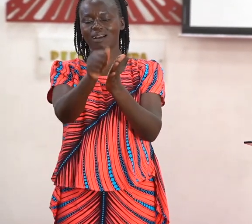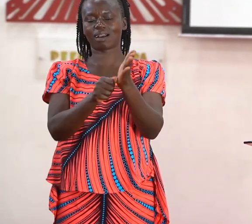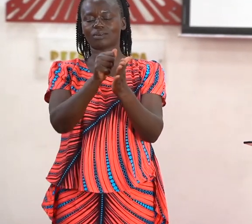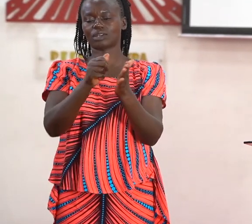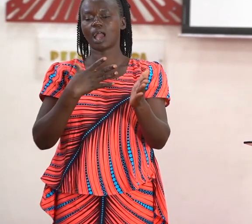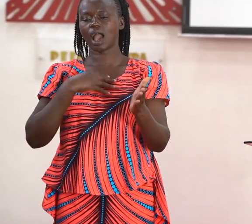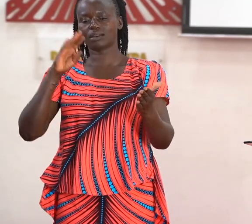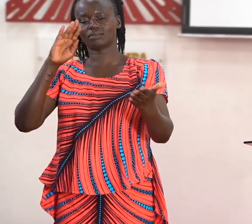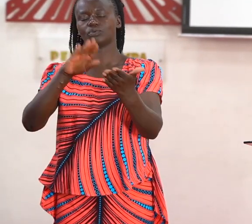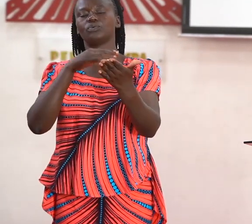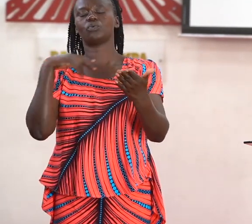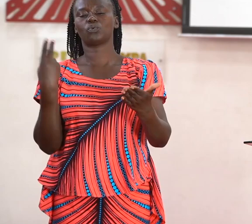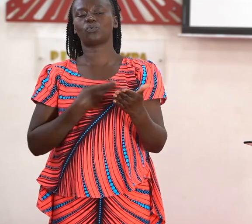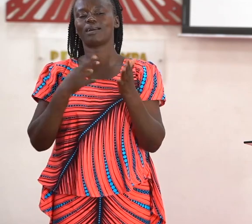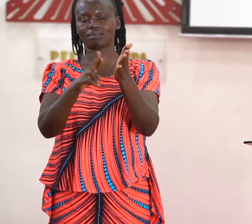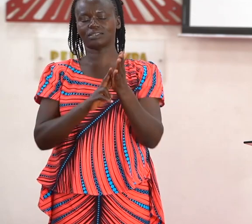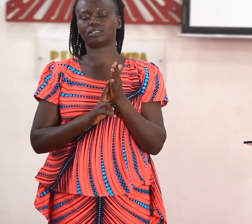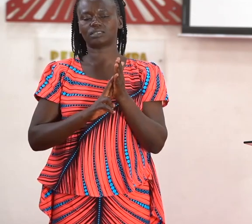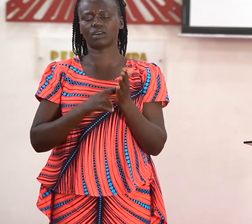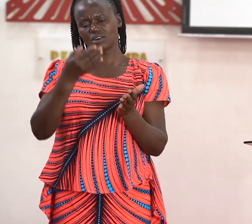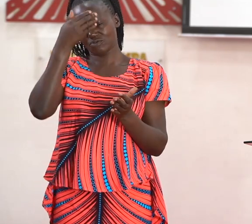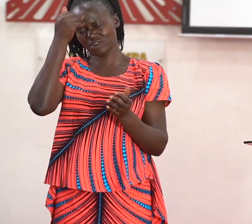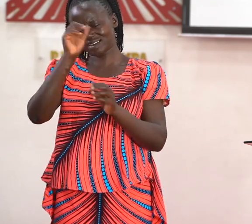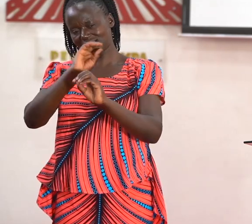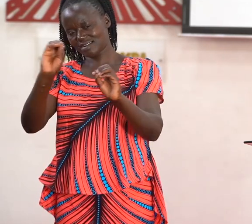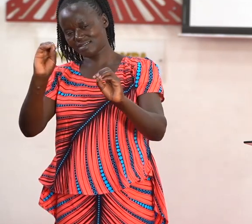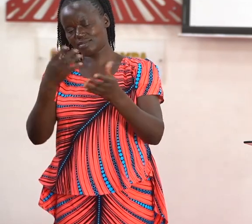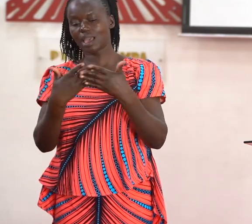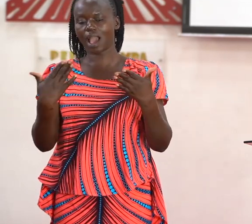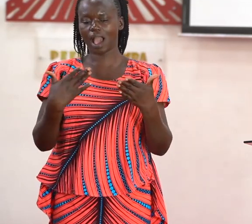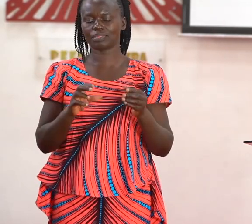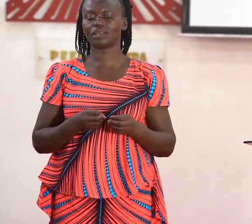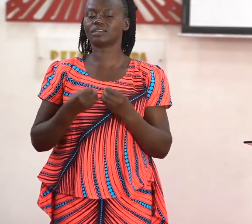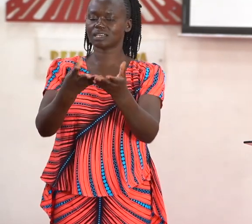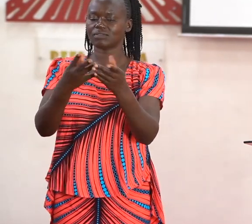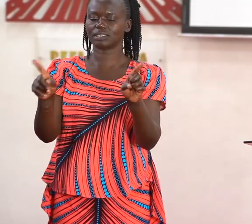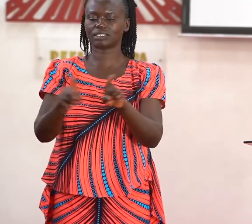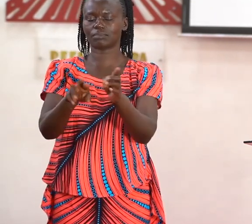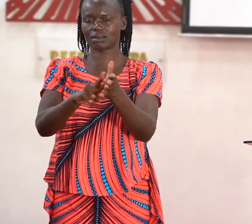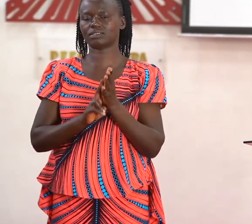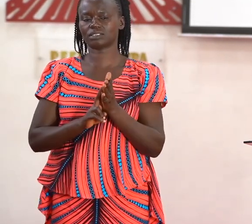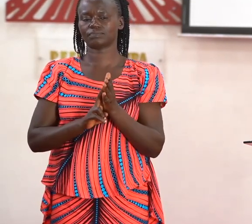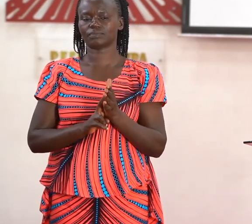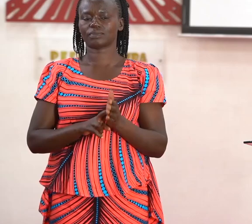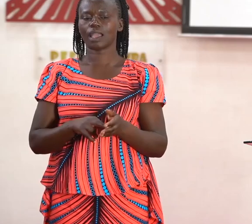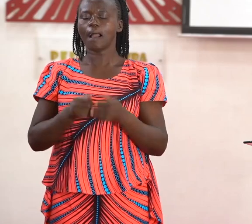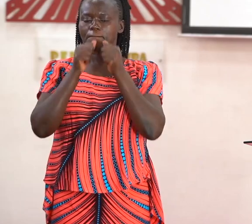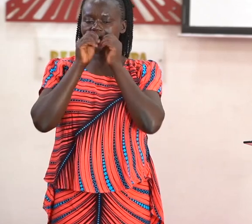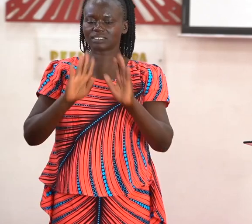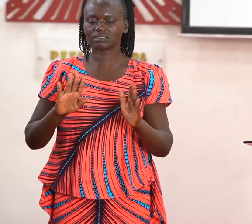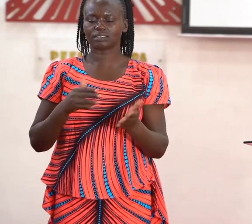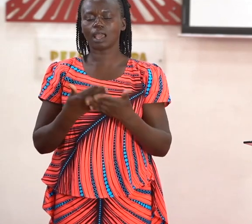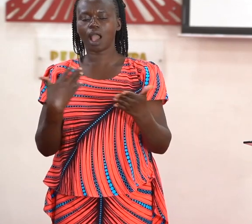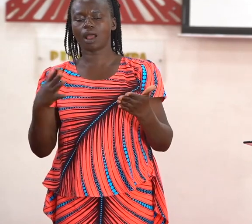reach us. So don't forget that the hand that giveth is the hand that receive. Blessed is the hand that